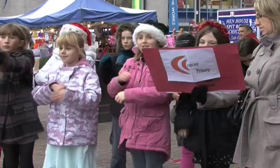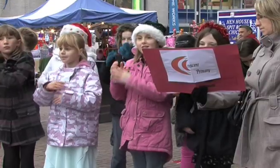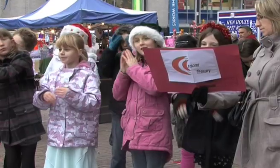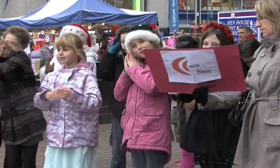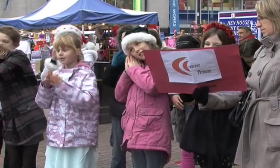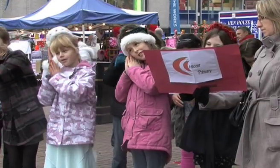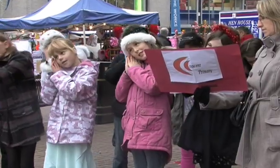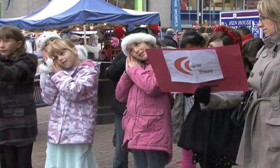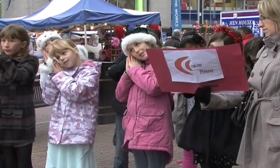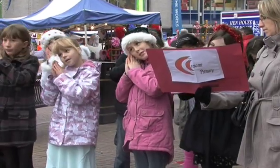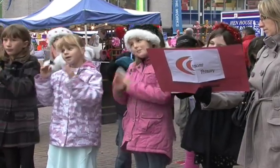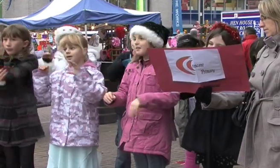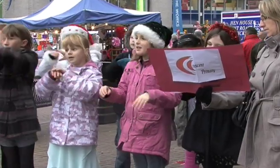trips to help with their learning.